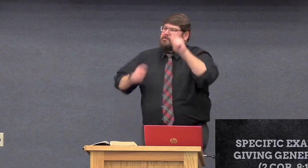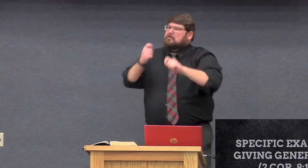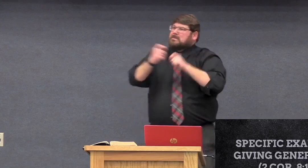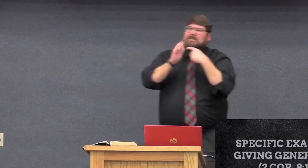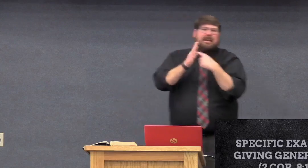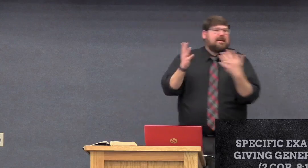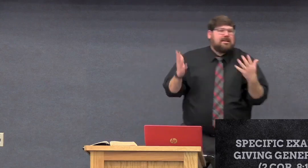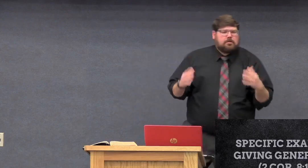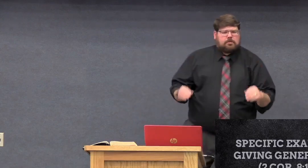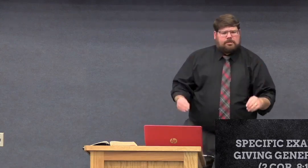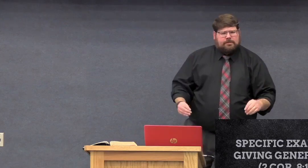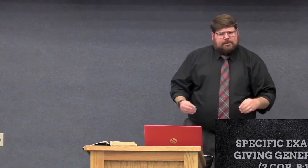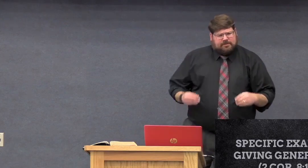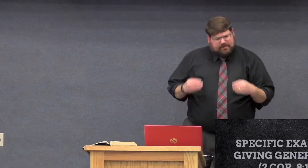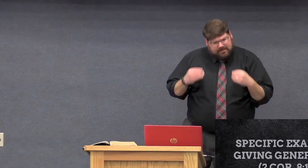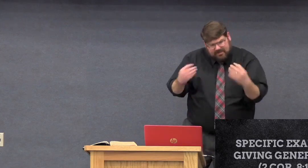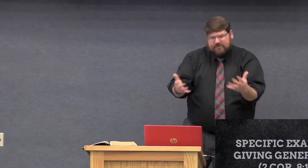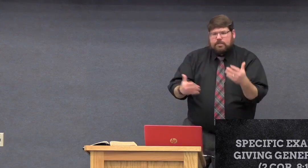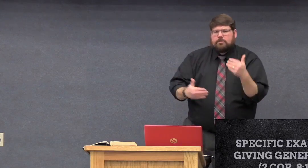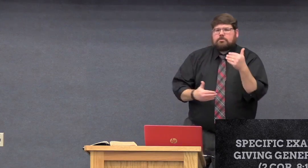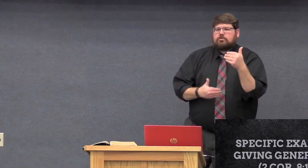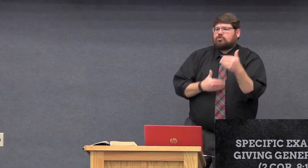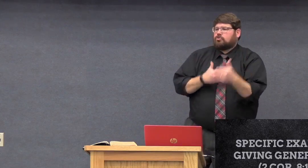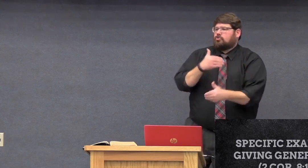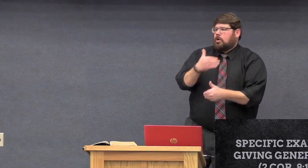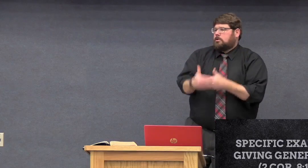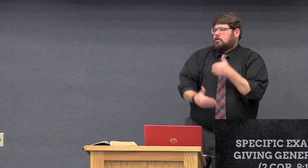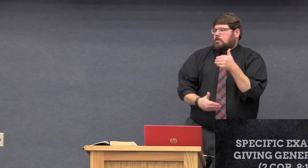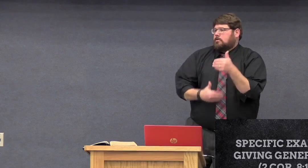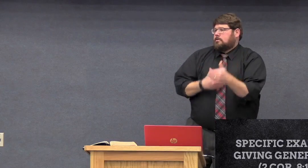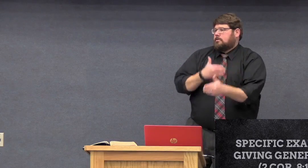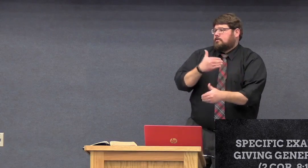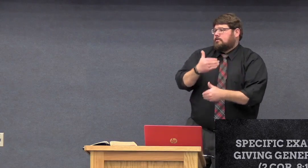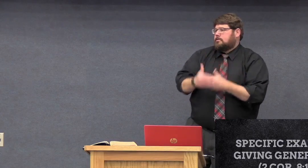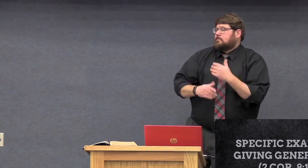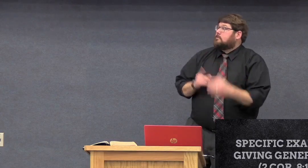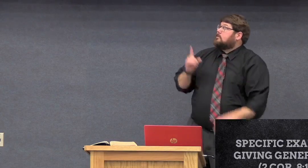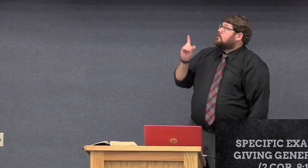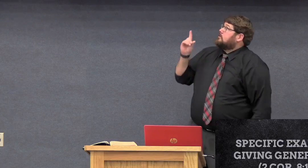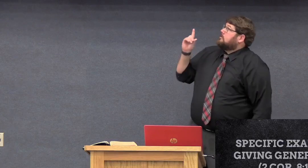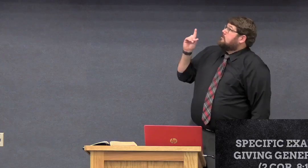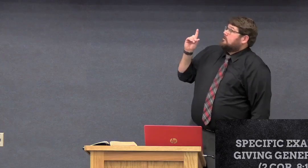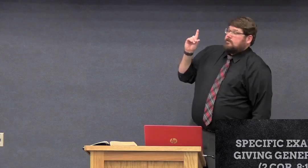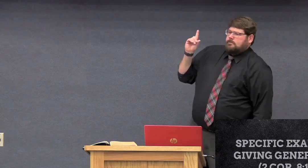The first example is how they gave generously.